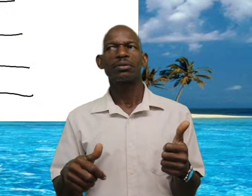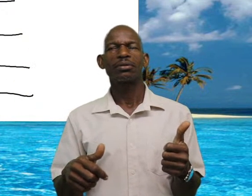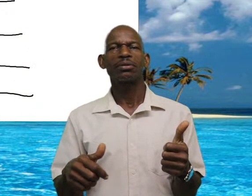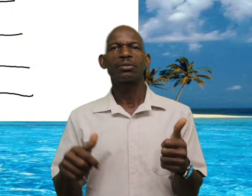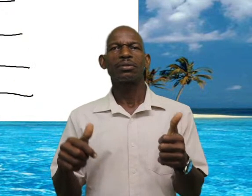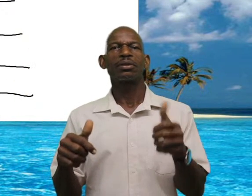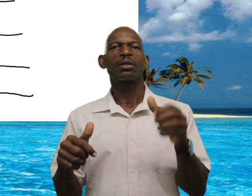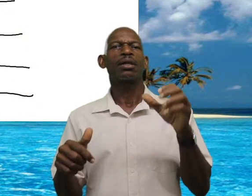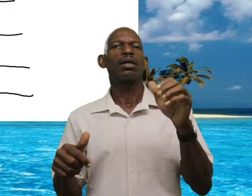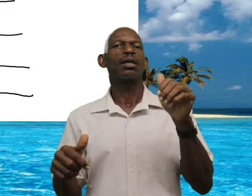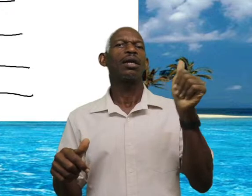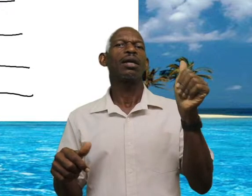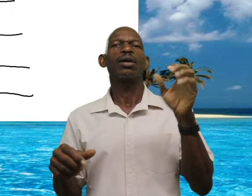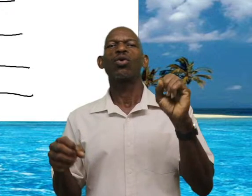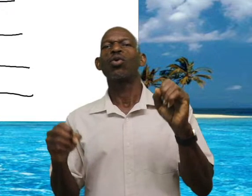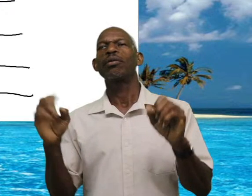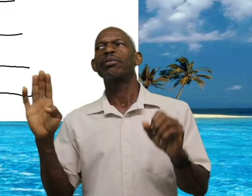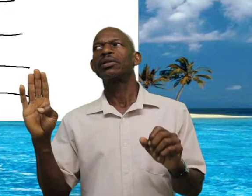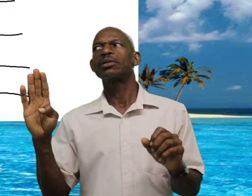A or B is number 6?